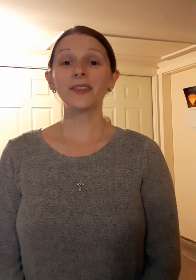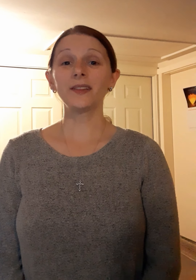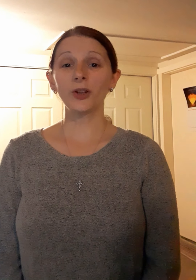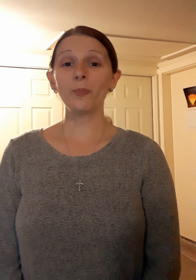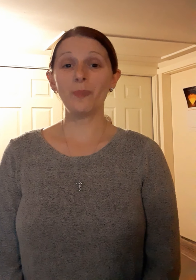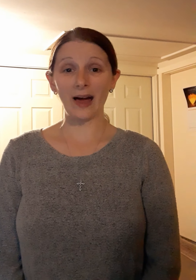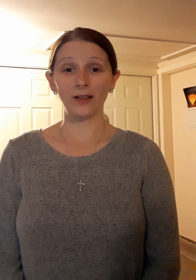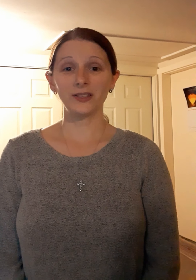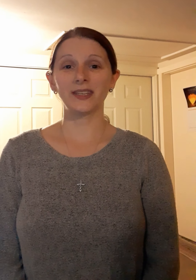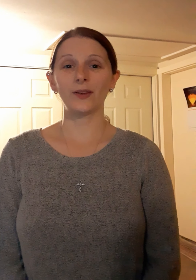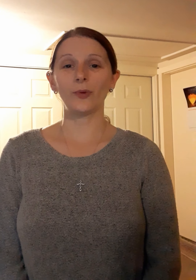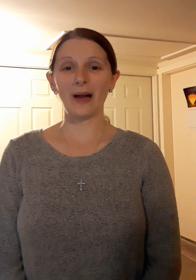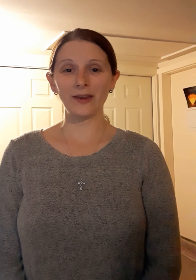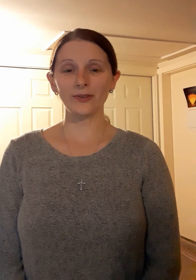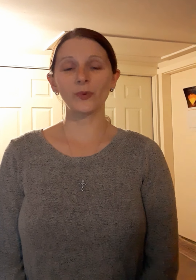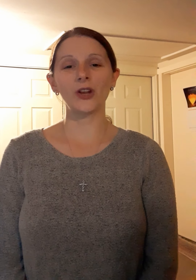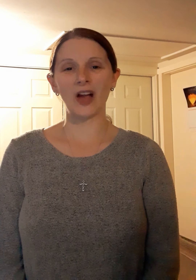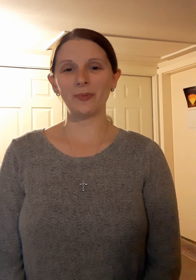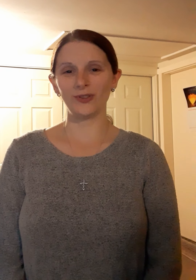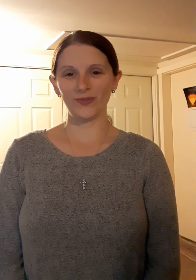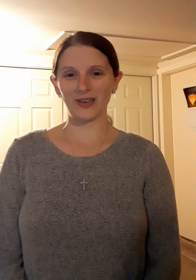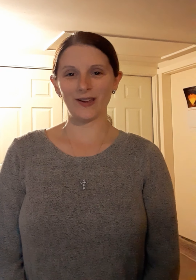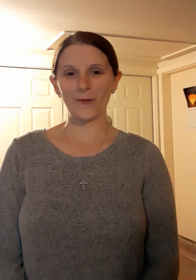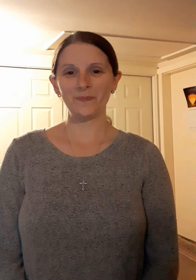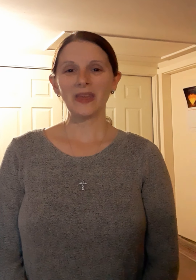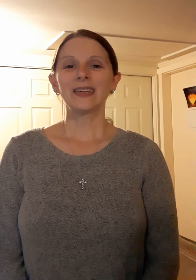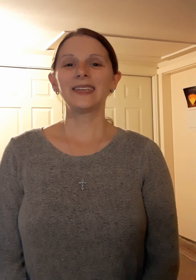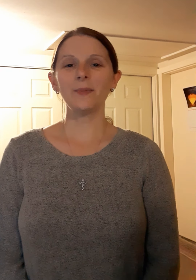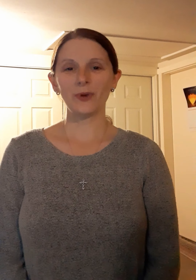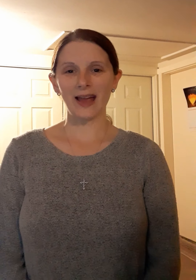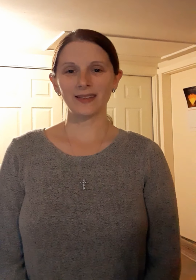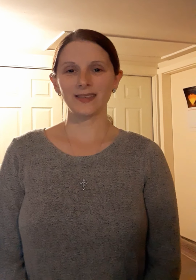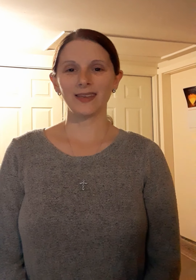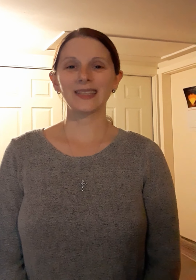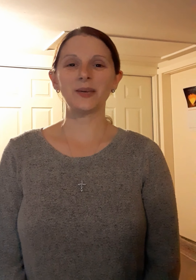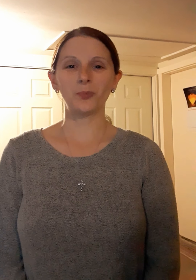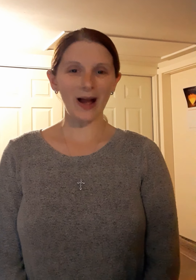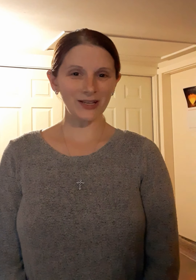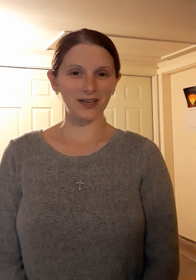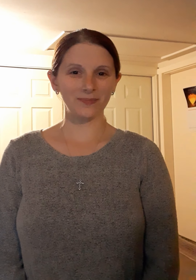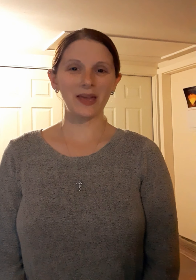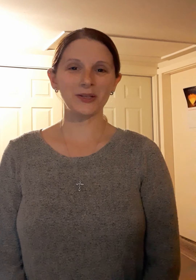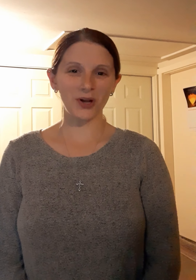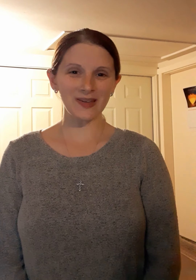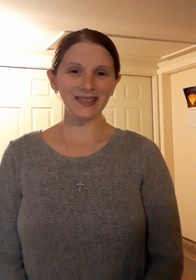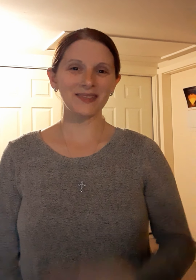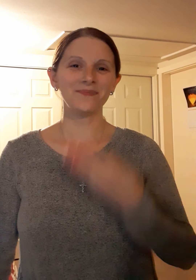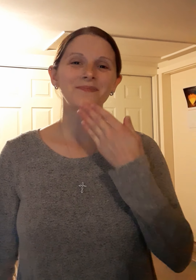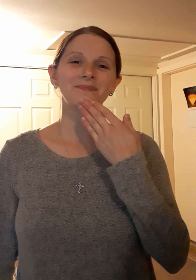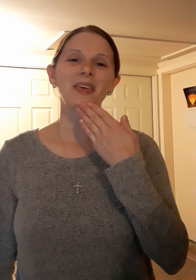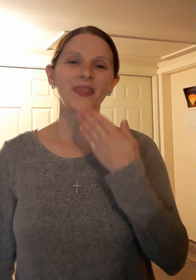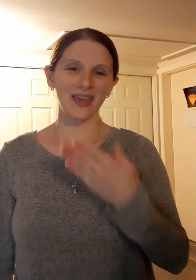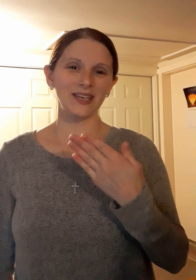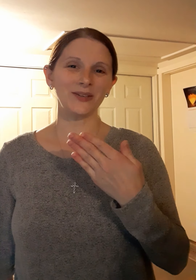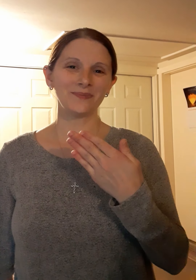the little bell to get reminders when I drop a new video. Keep practicing, keep watching, and as always, thank you.